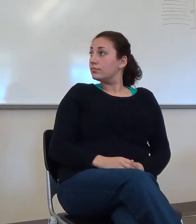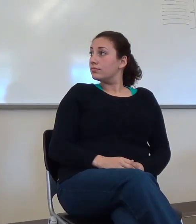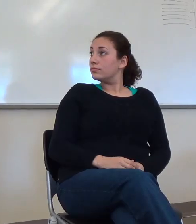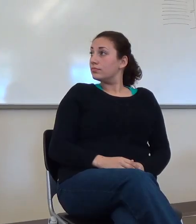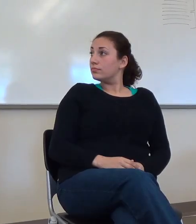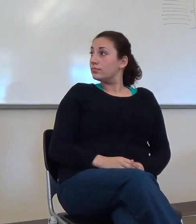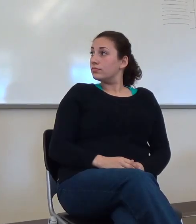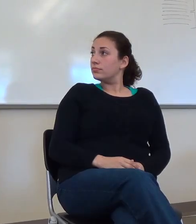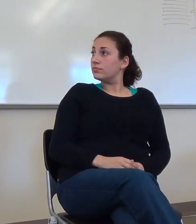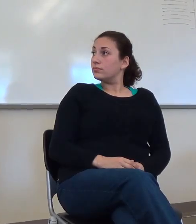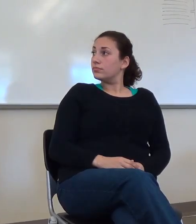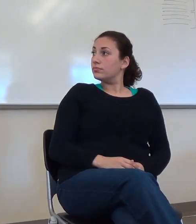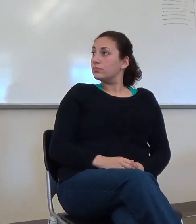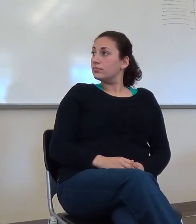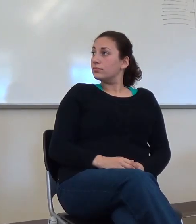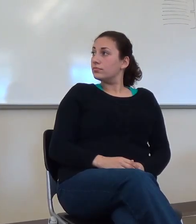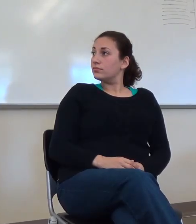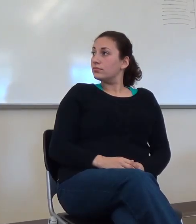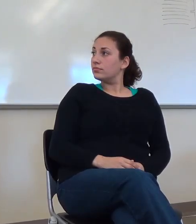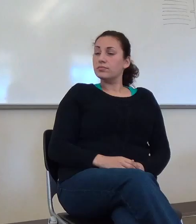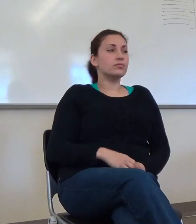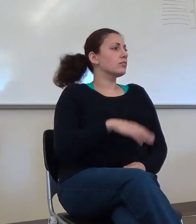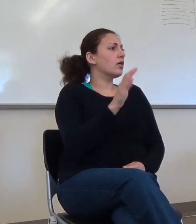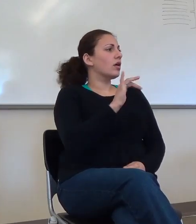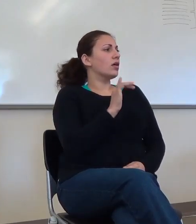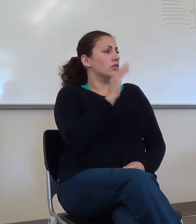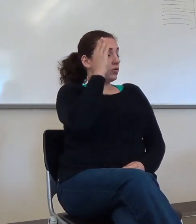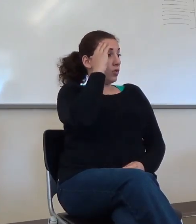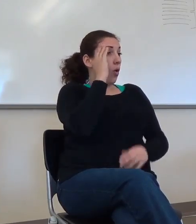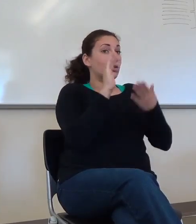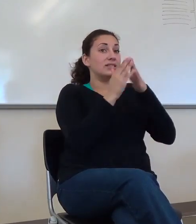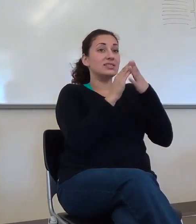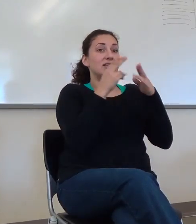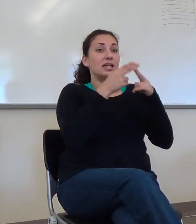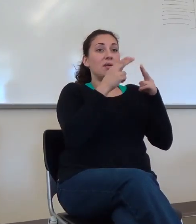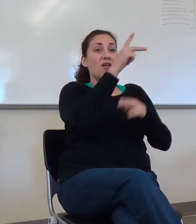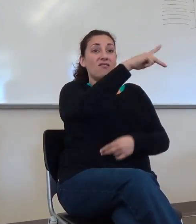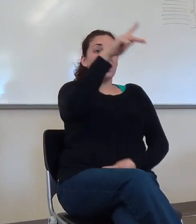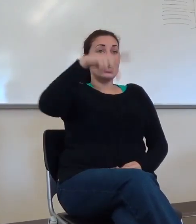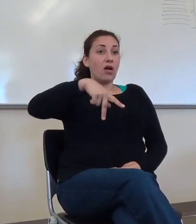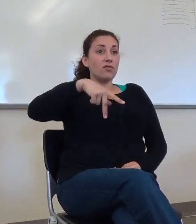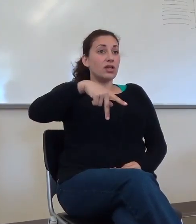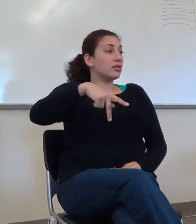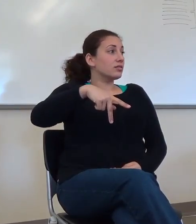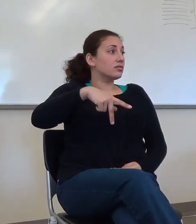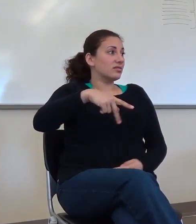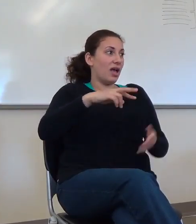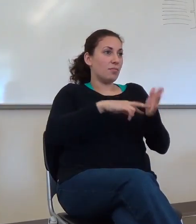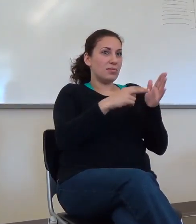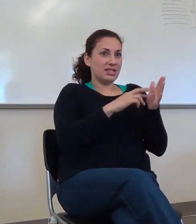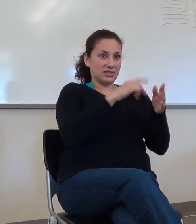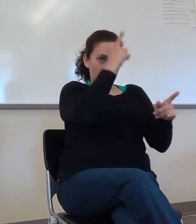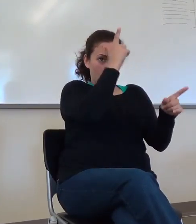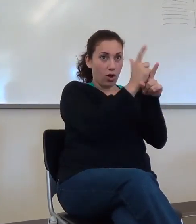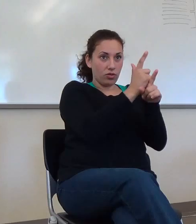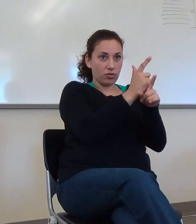friends. What is the town Philadelphia? What does that mean? Brotherly love. The city of brotherly love.